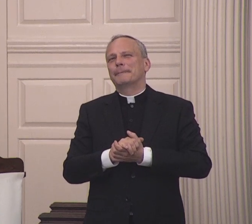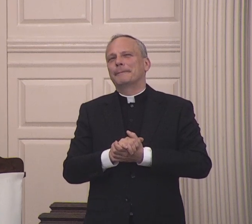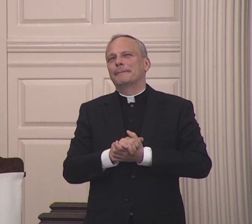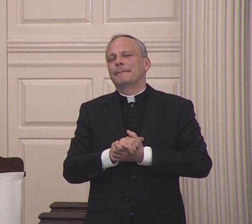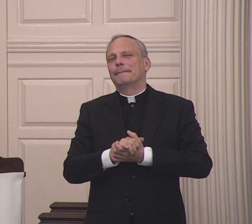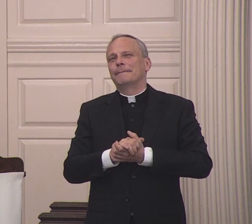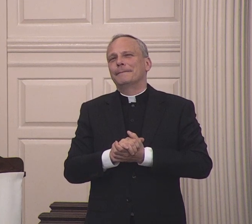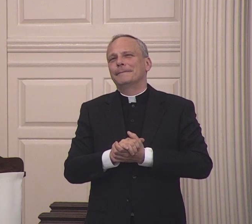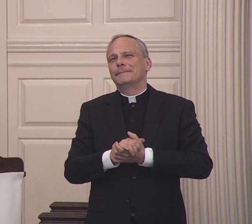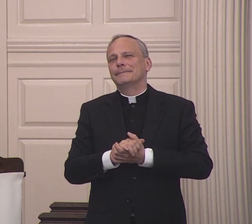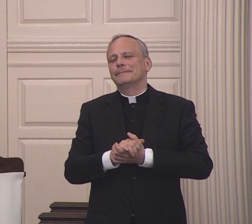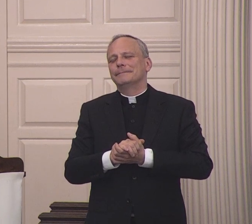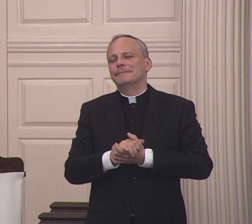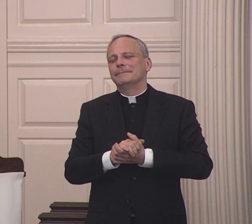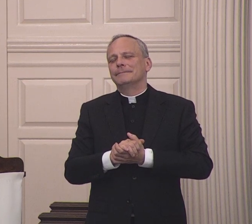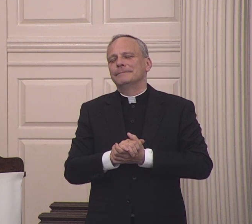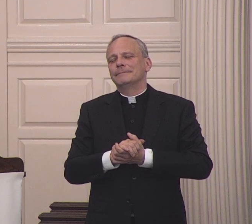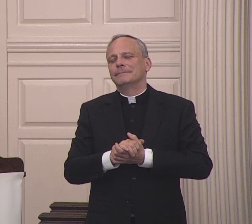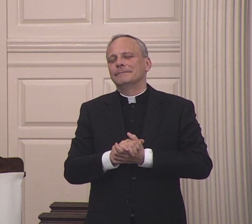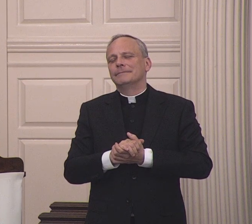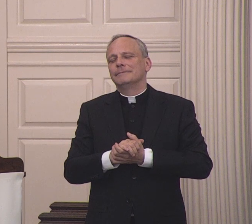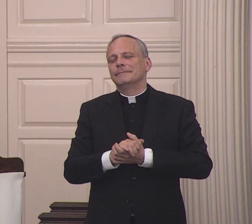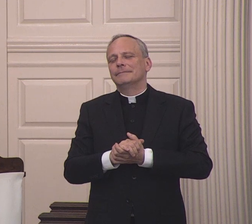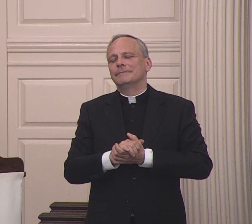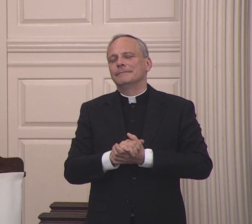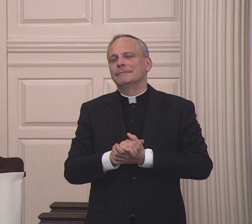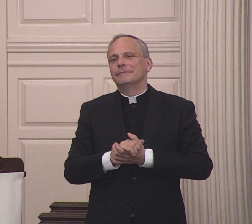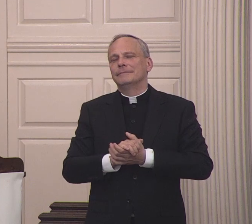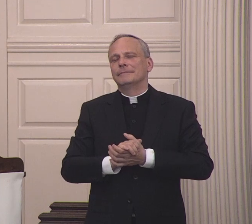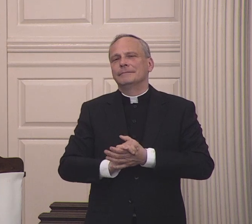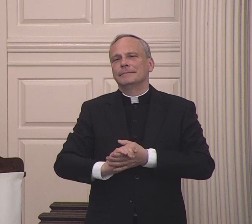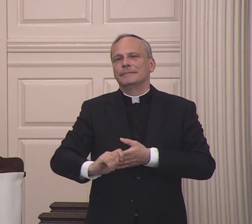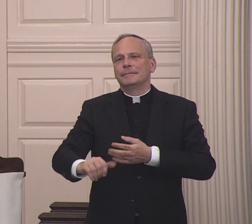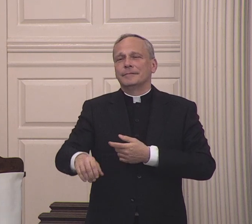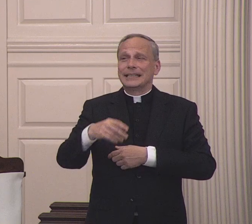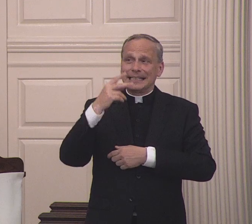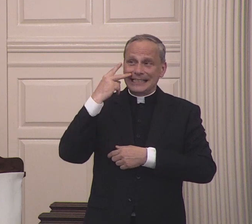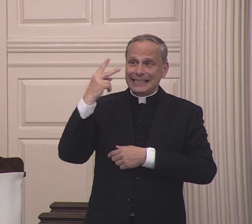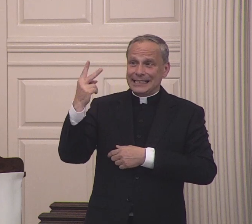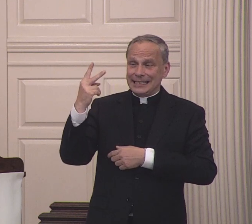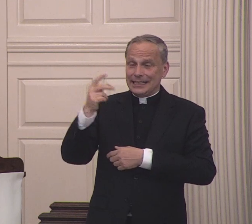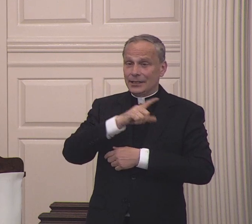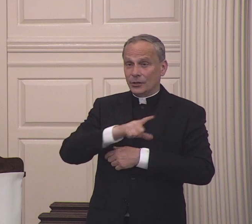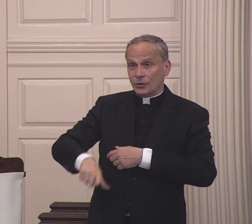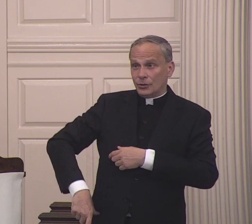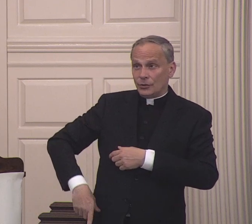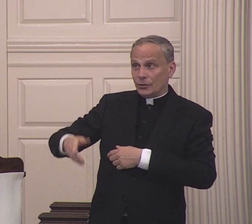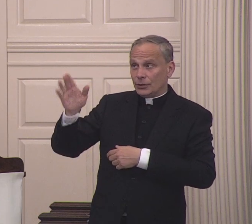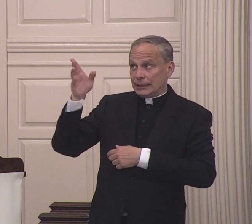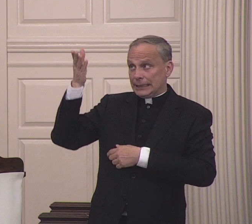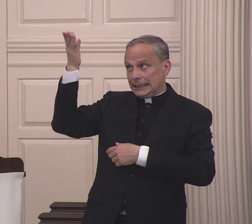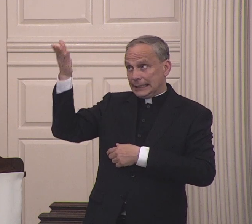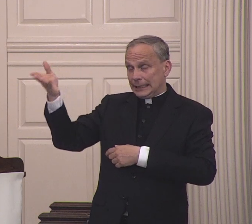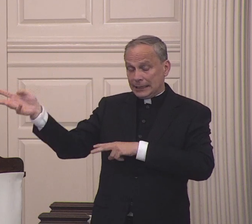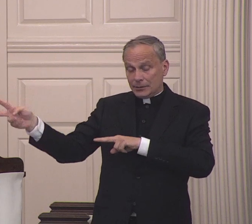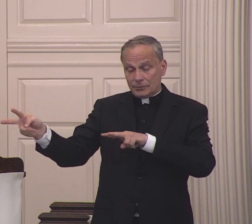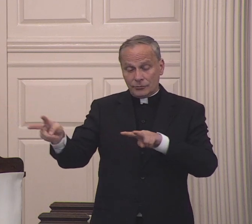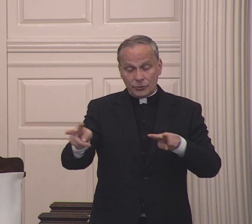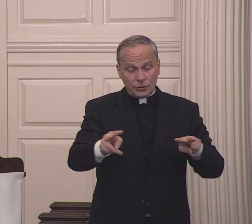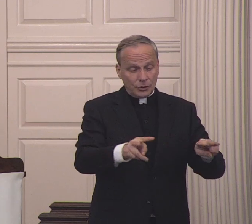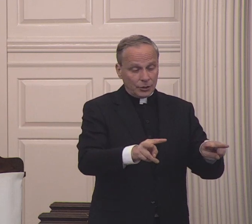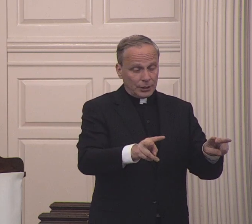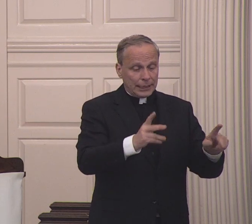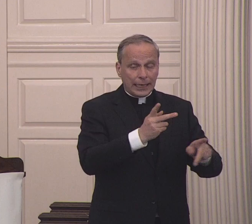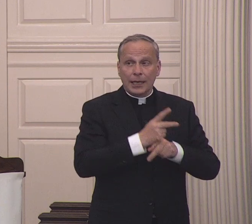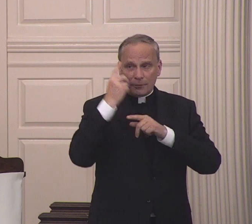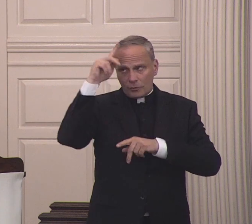own. See, the eyes of the Lord are upon those who fear